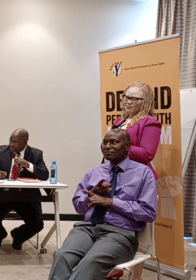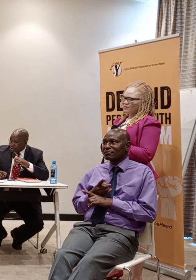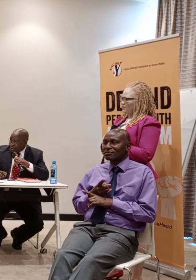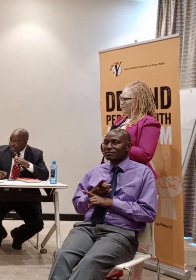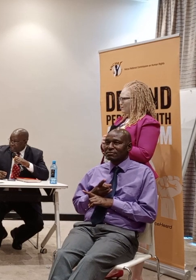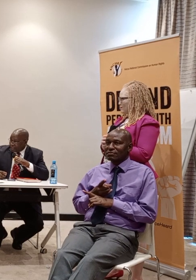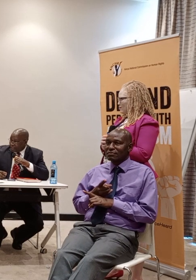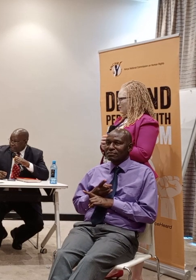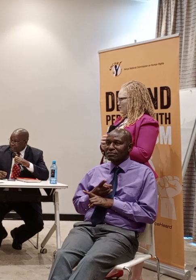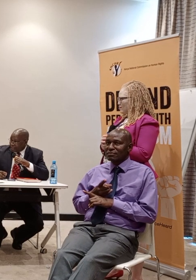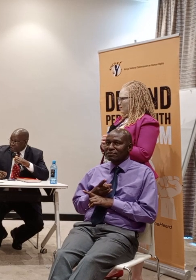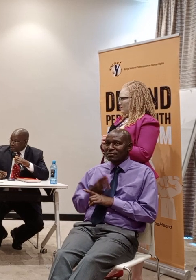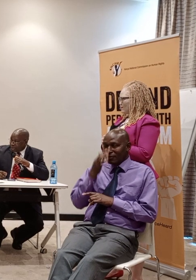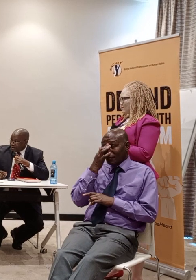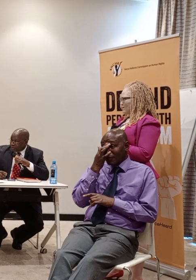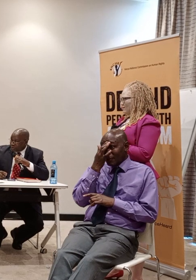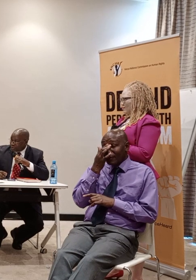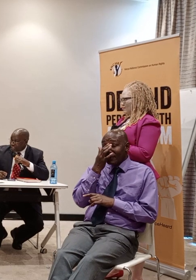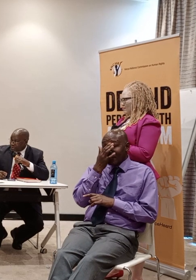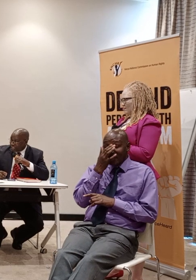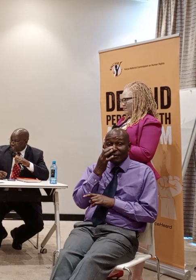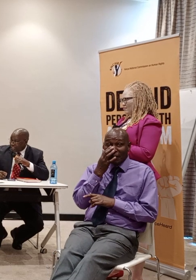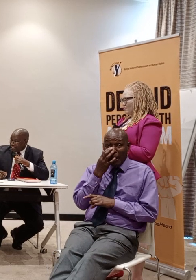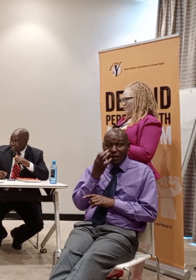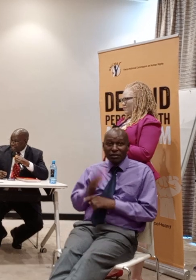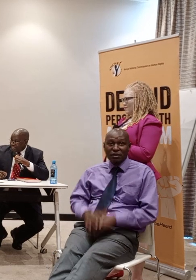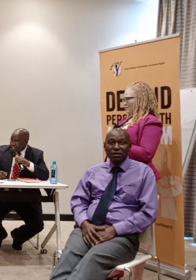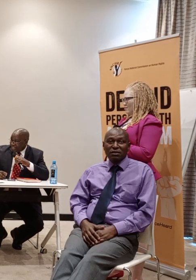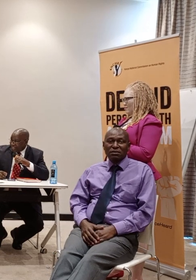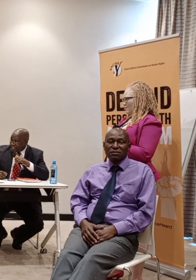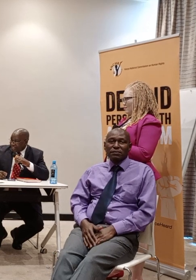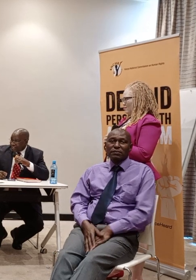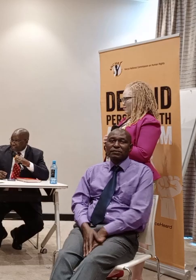But you recall I issued a very strong statement.